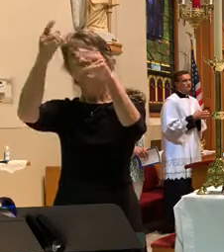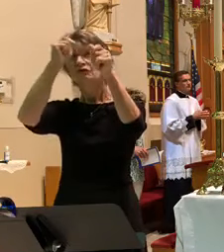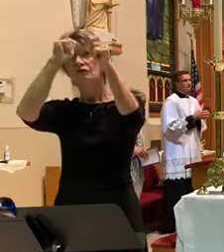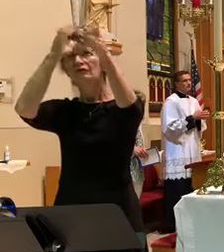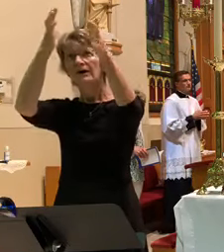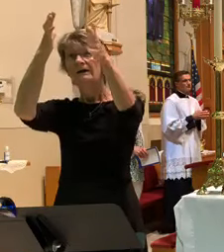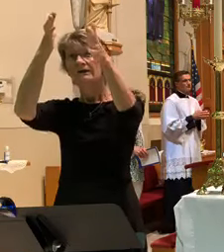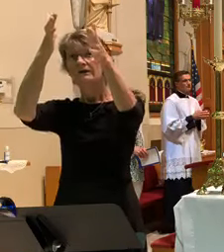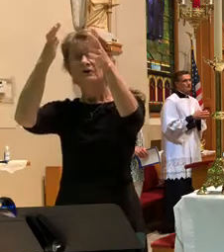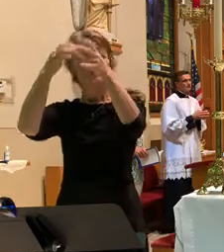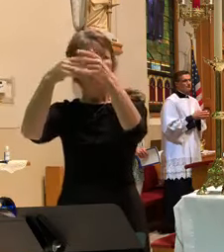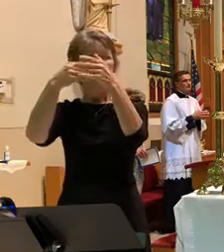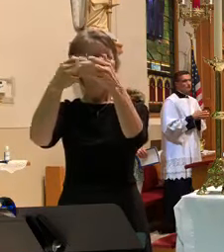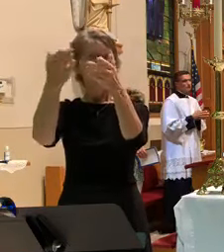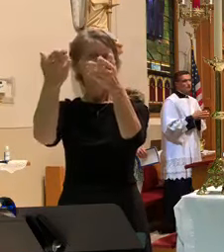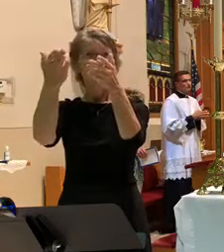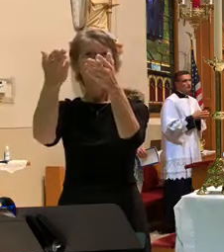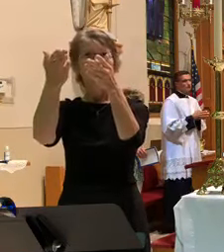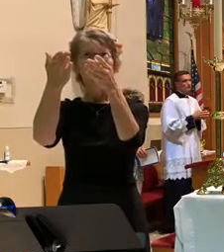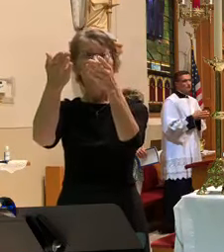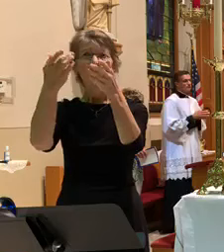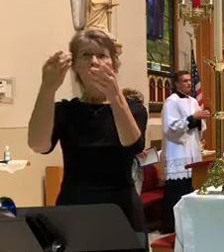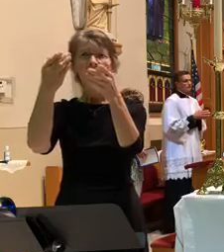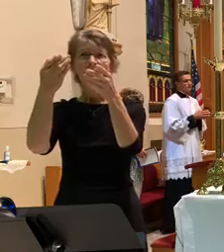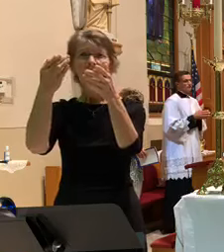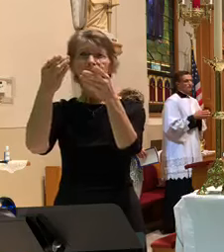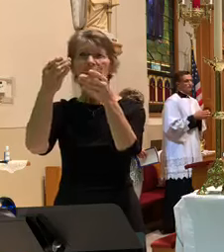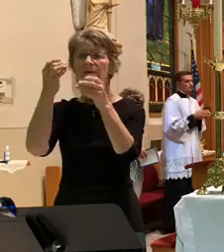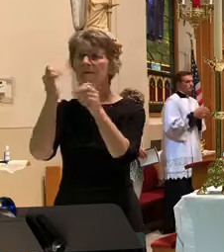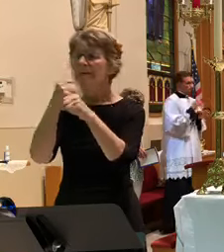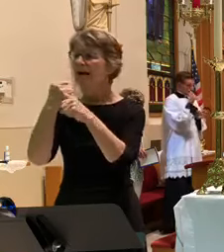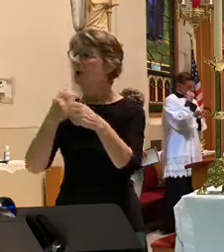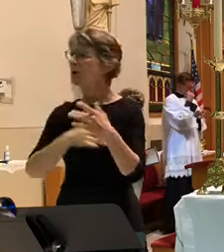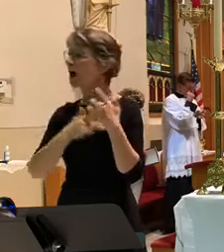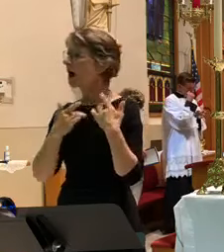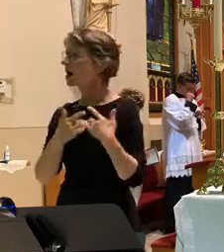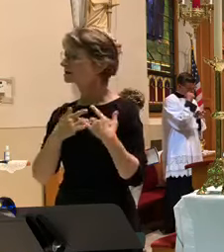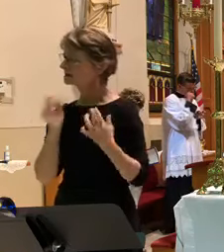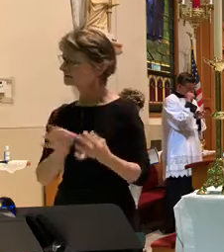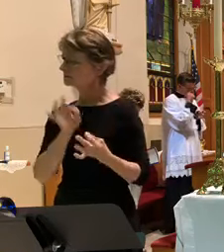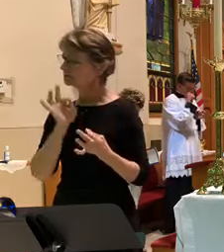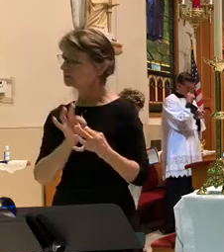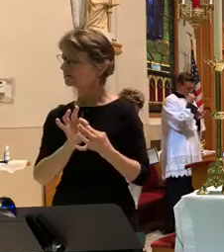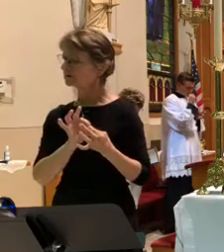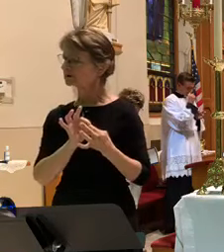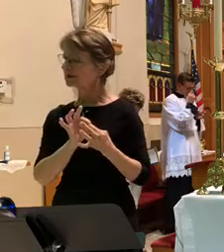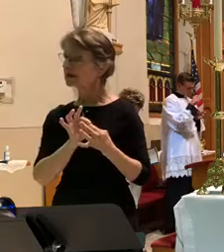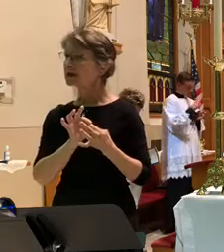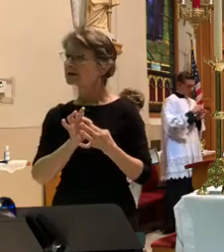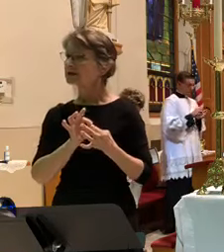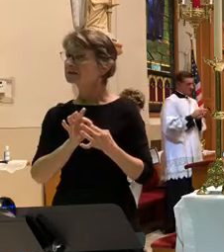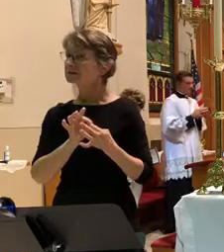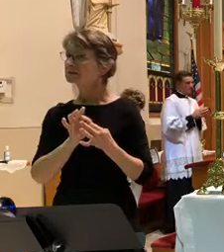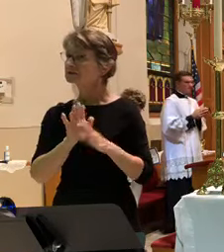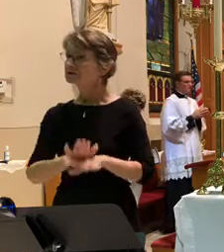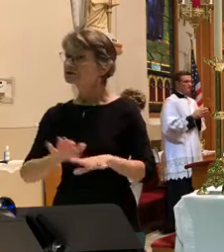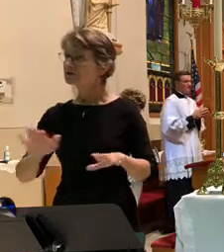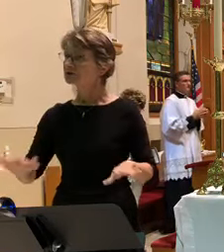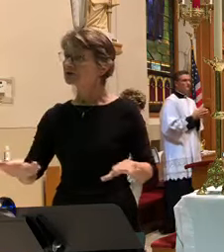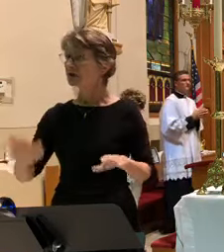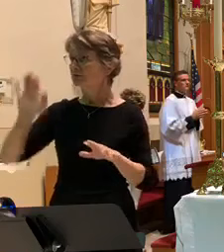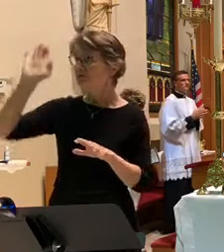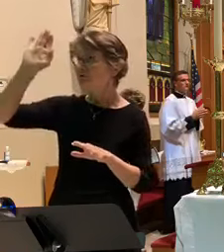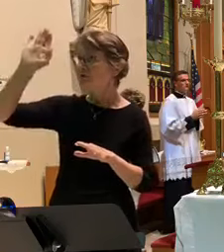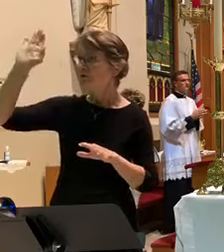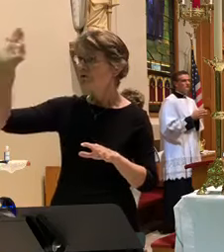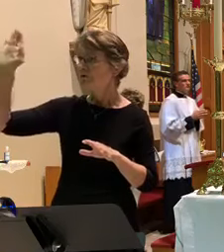Bring, we pray, to perfection in our hearts the spirit of adoption as your sons and daughters, that we